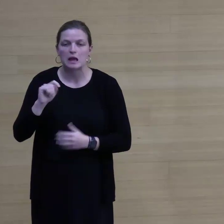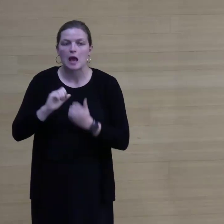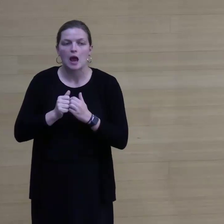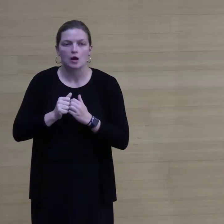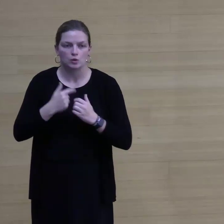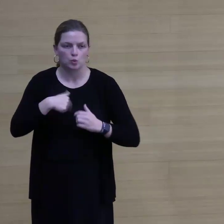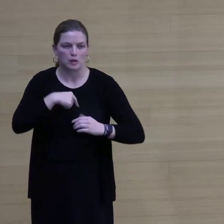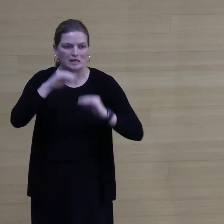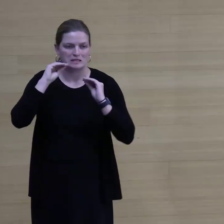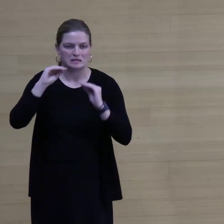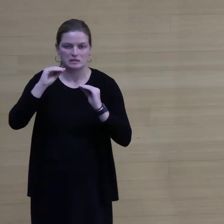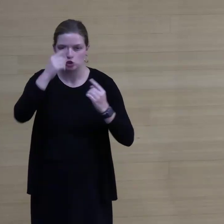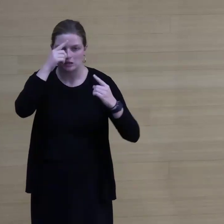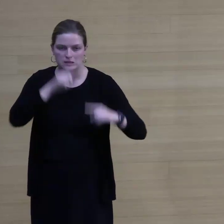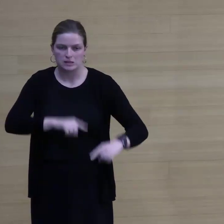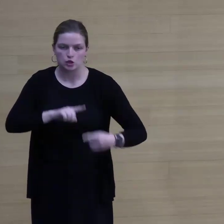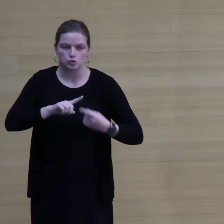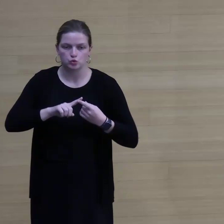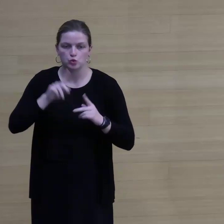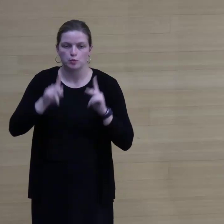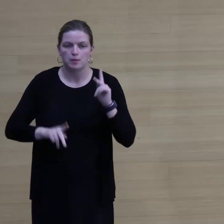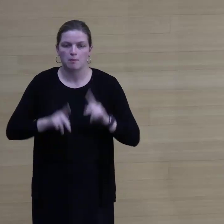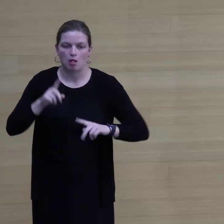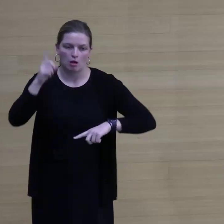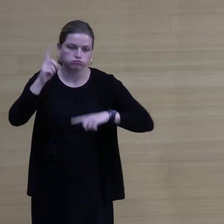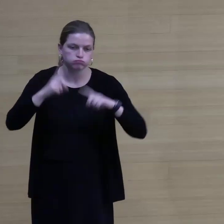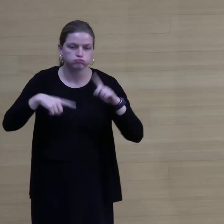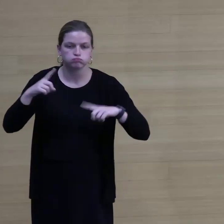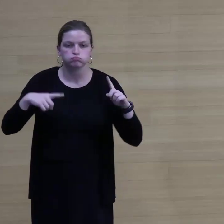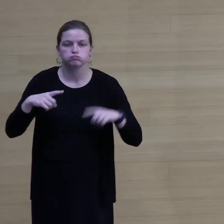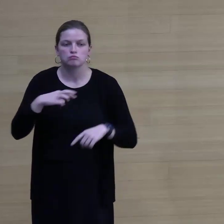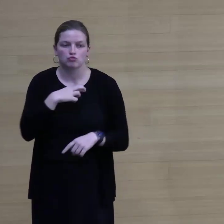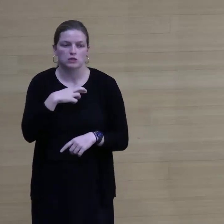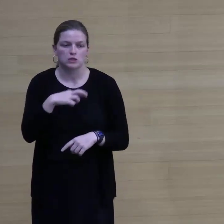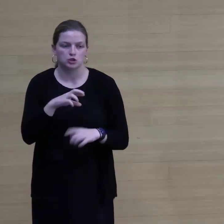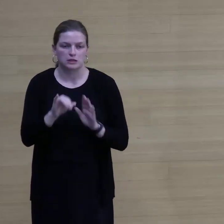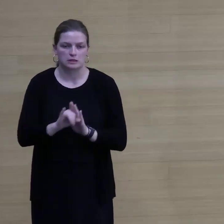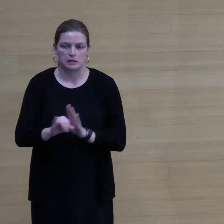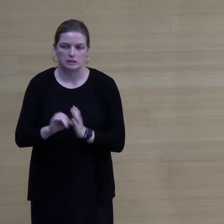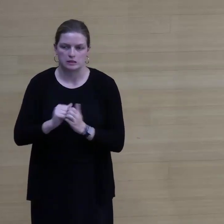teach consent to people of various religious identities?